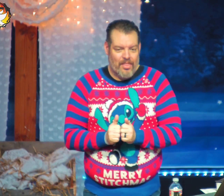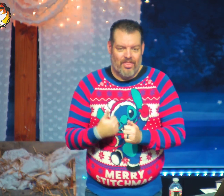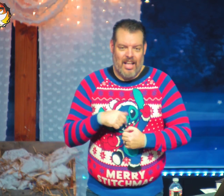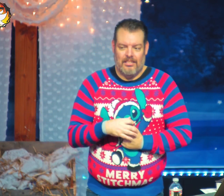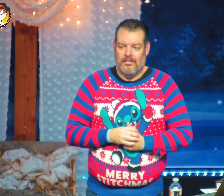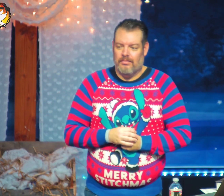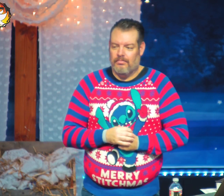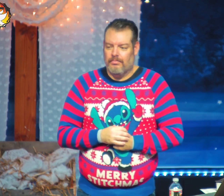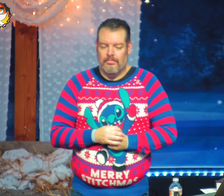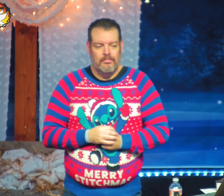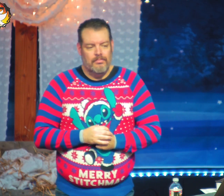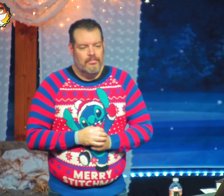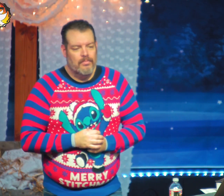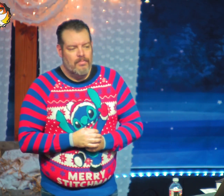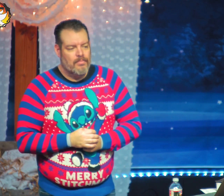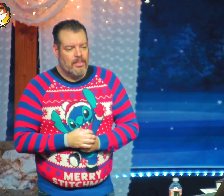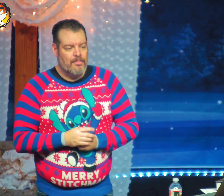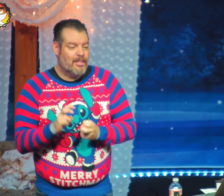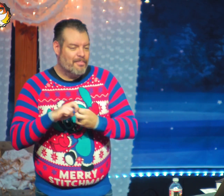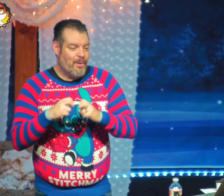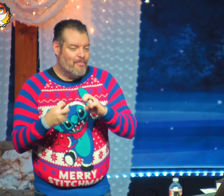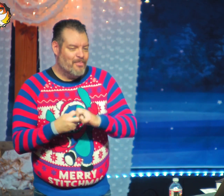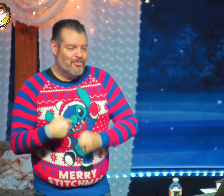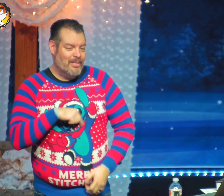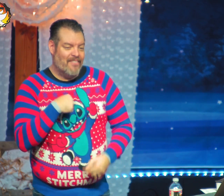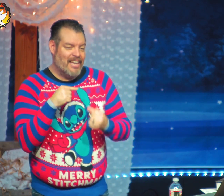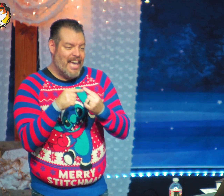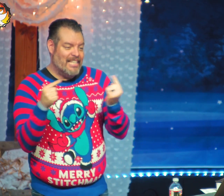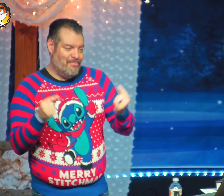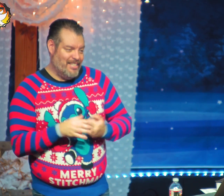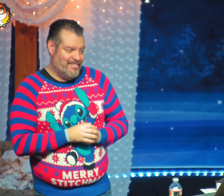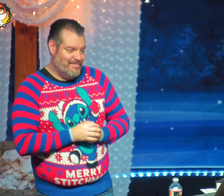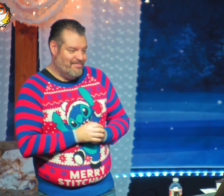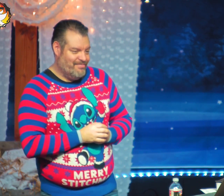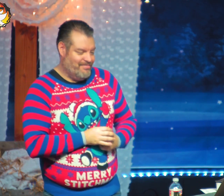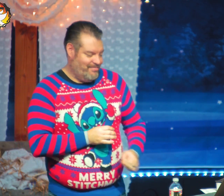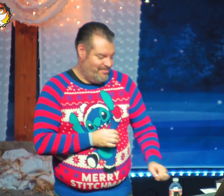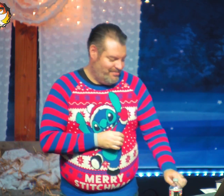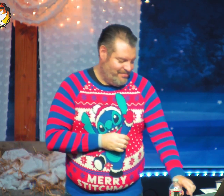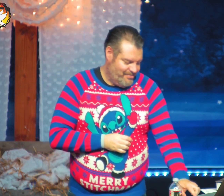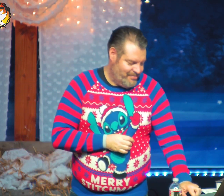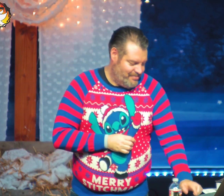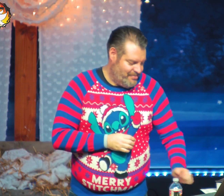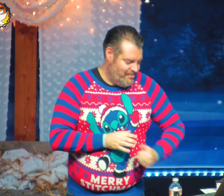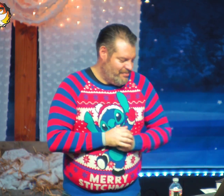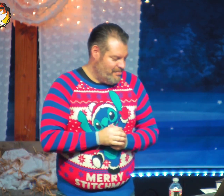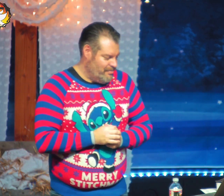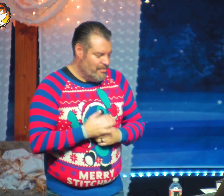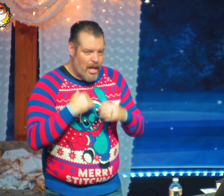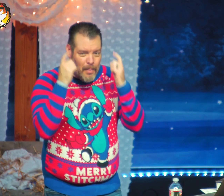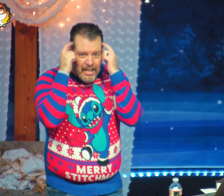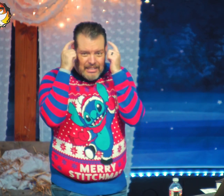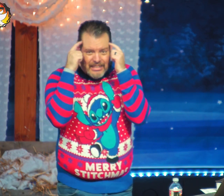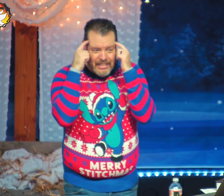It's your gospel too. You have to remind people that he rose from the dead. He gives you hope.